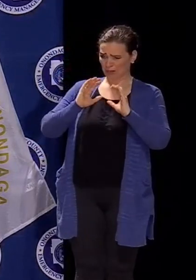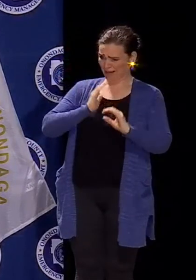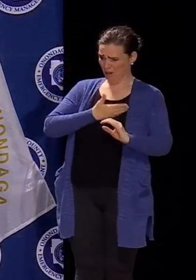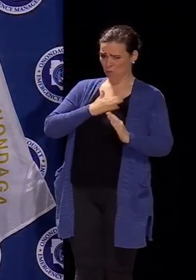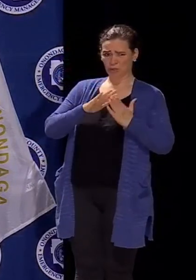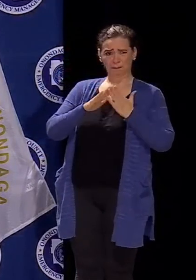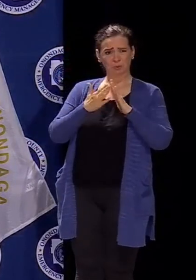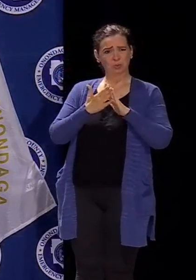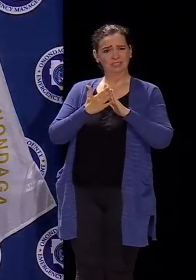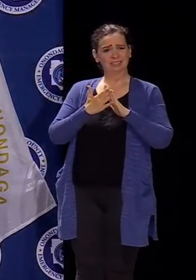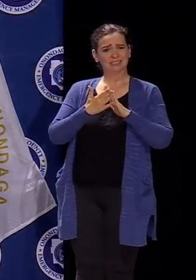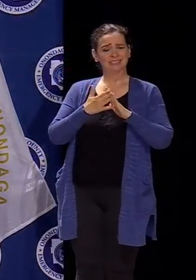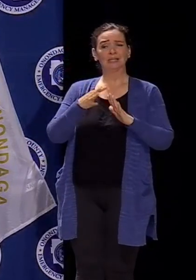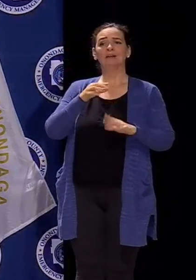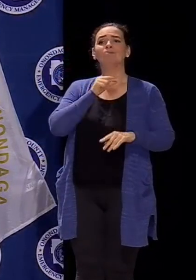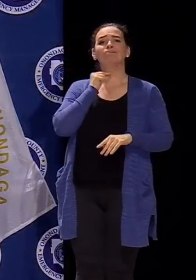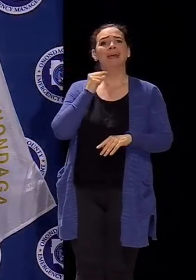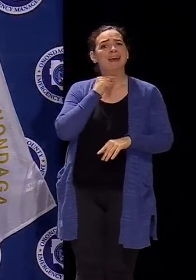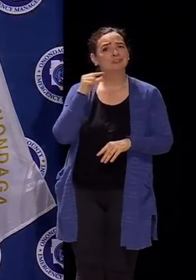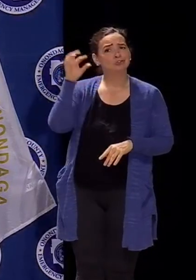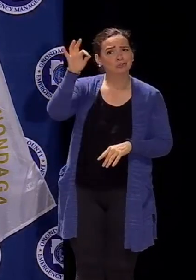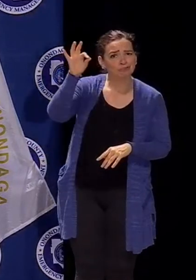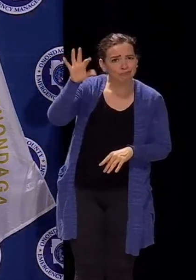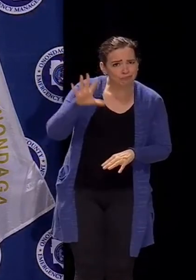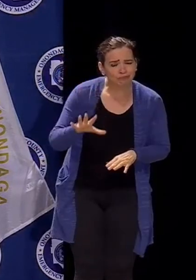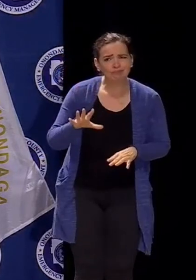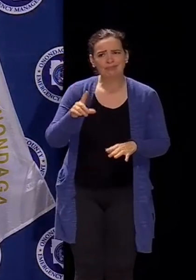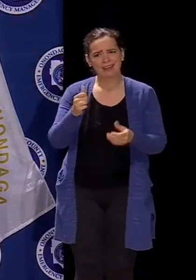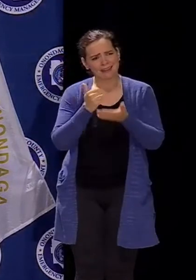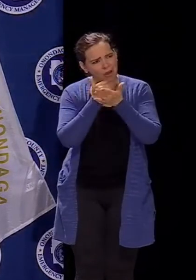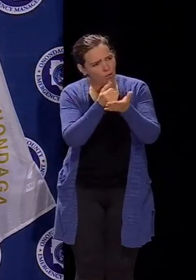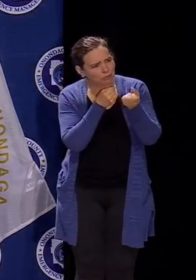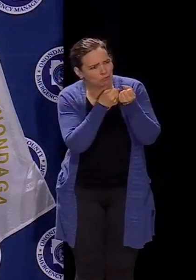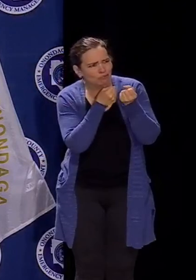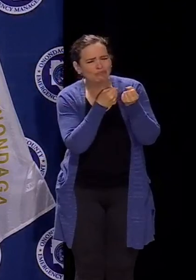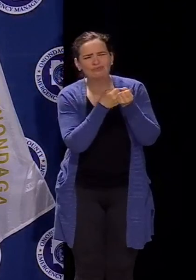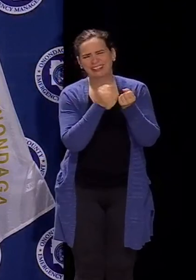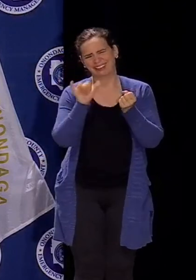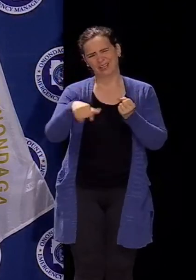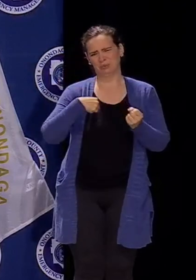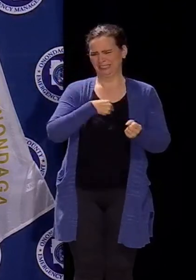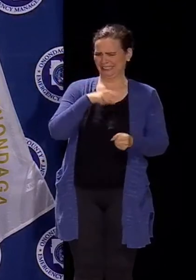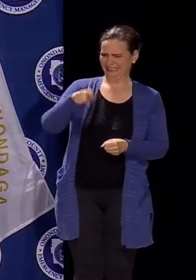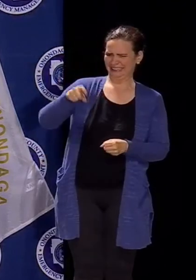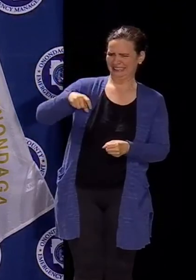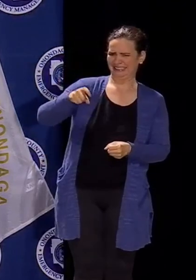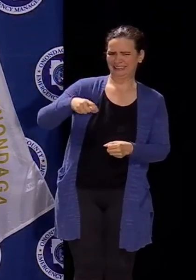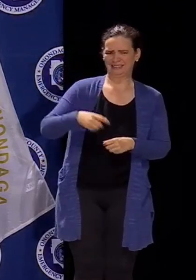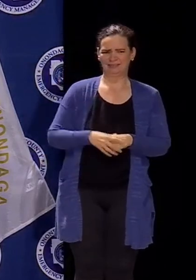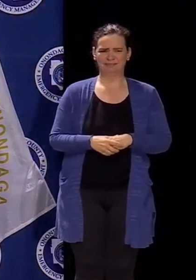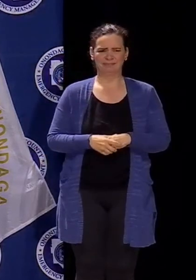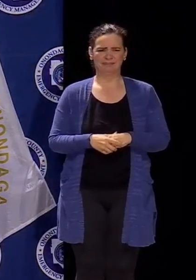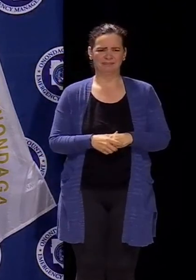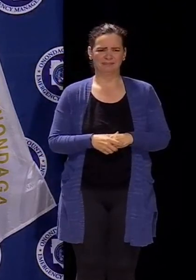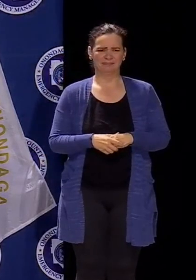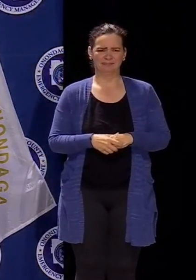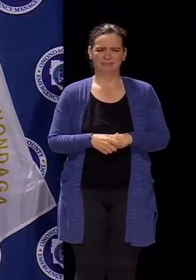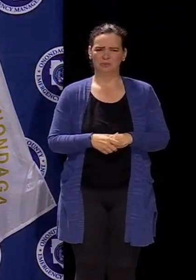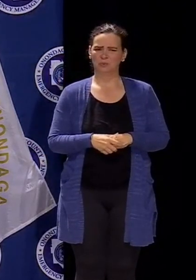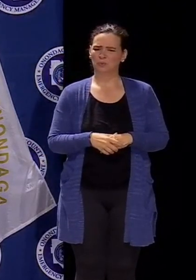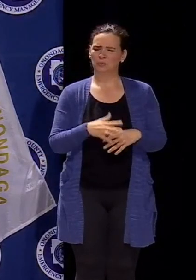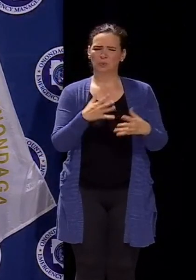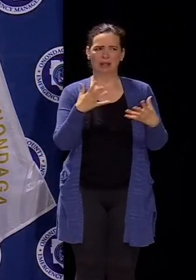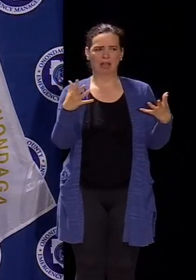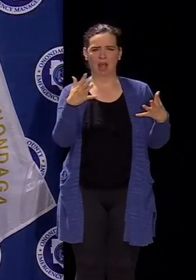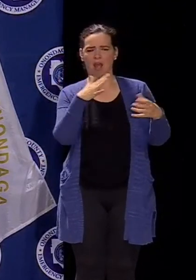and there are leaders within the community, and not just in the city, but in the suburbs as well. And so there's just too much going